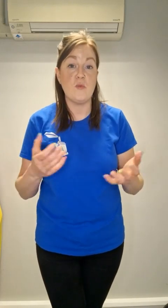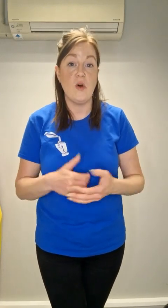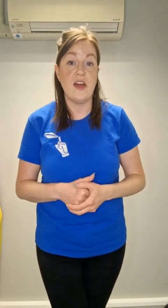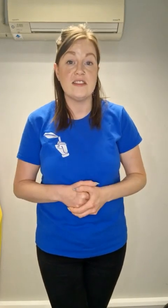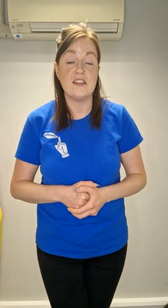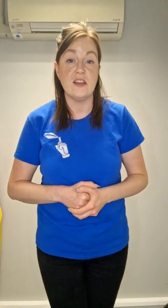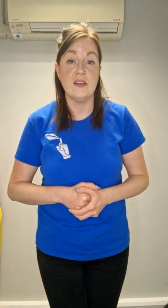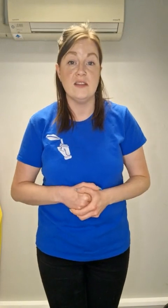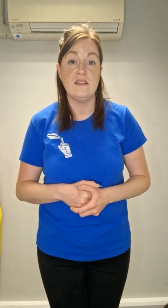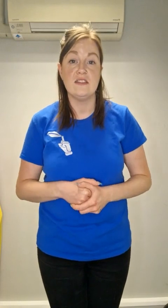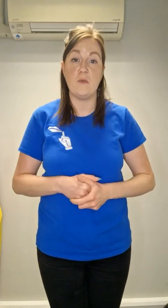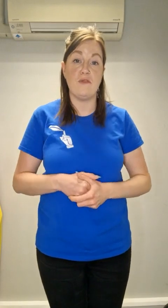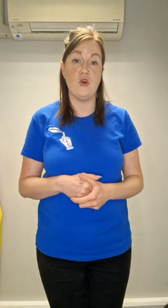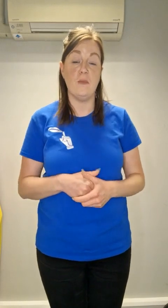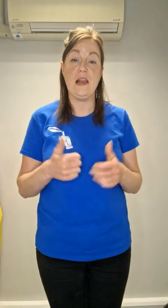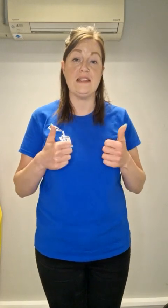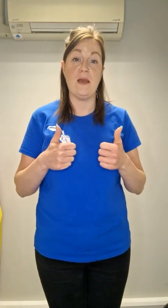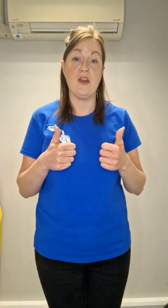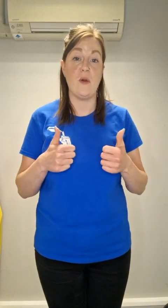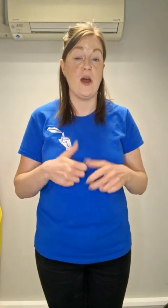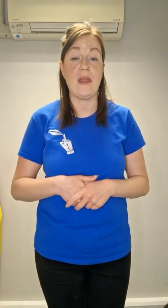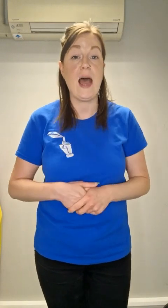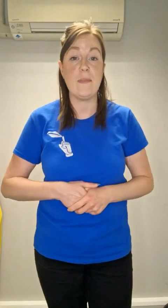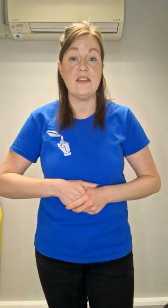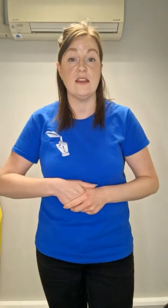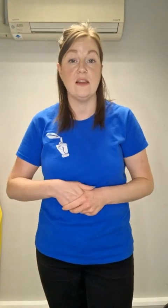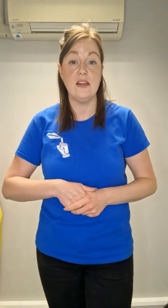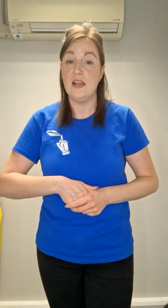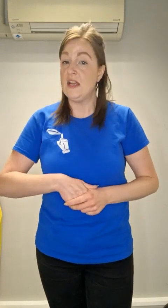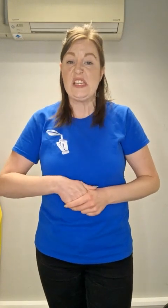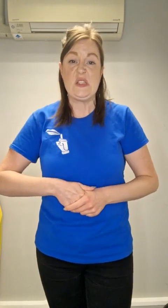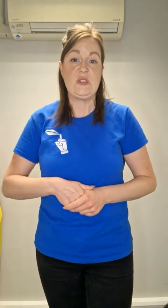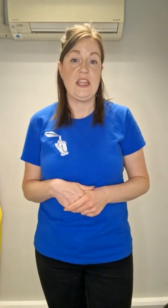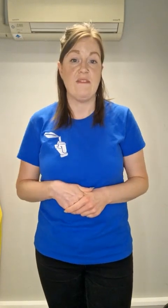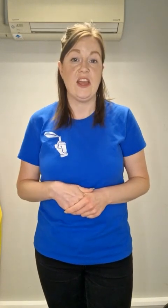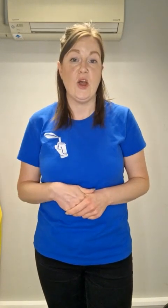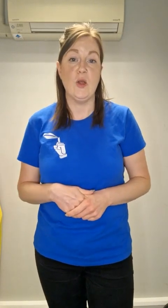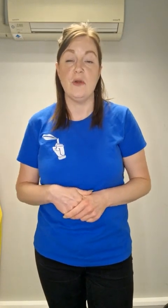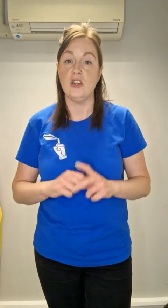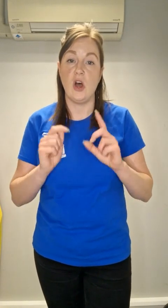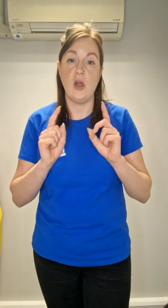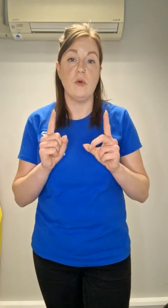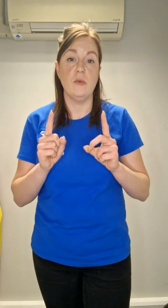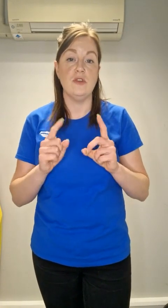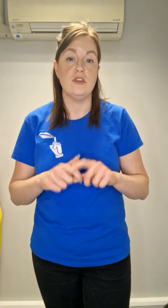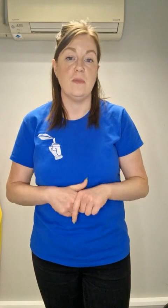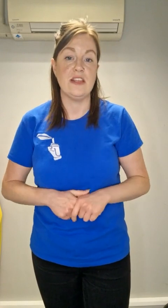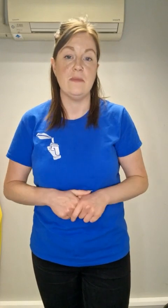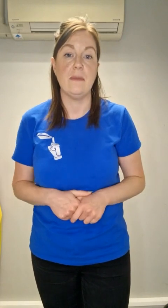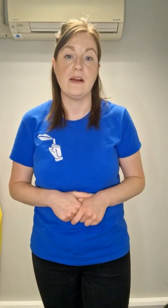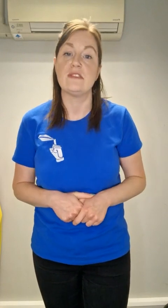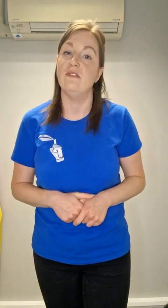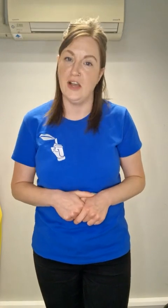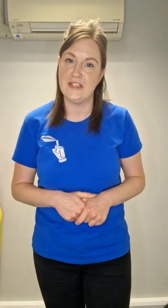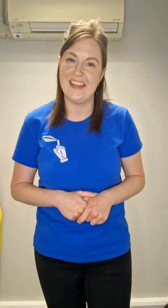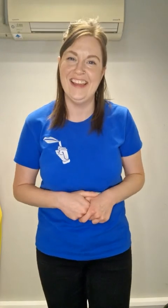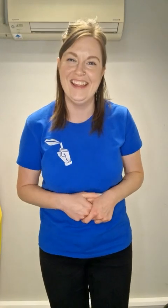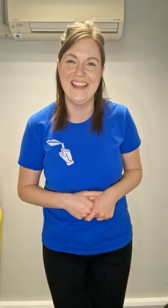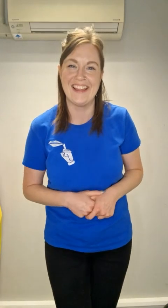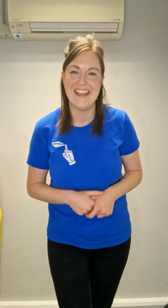want us to perform, please let me know and I'll be happy to give it a go, but I will warn you to buy some earplugs first.